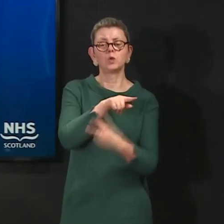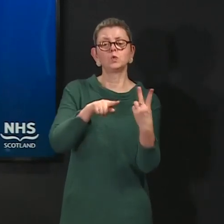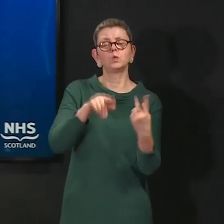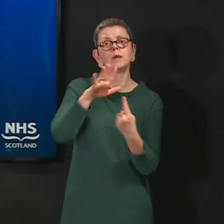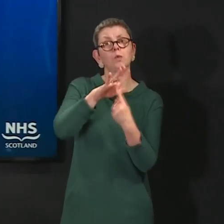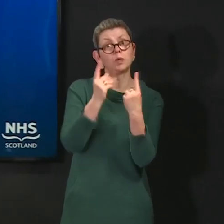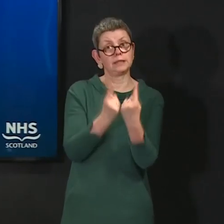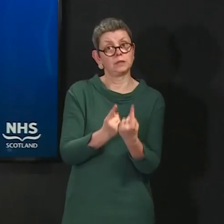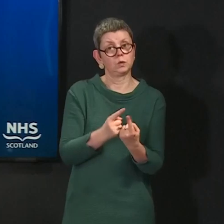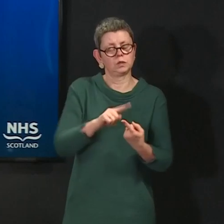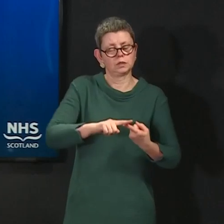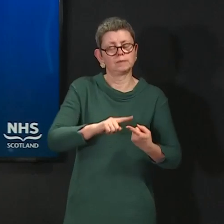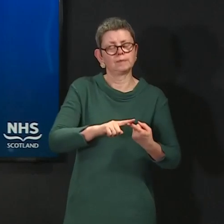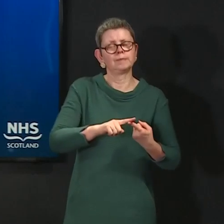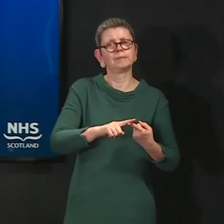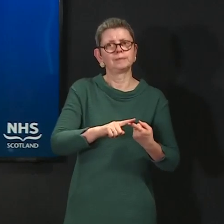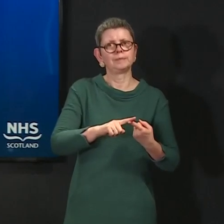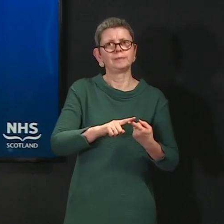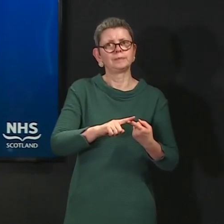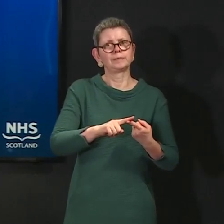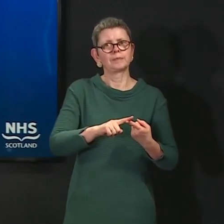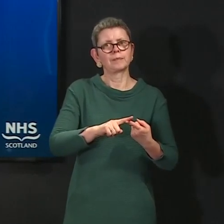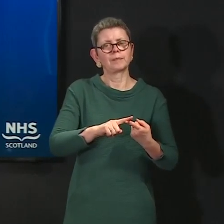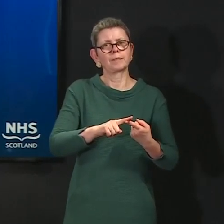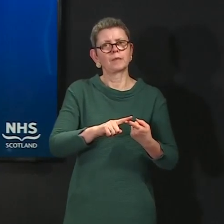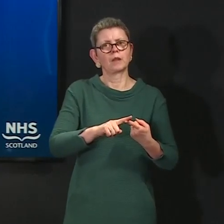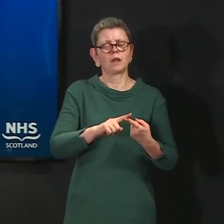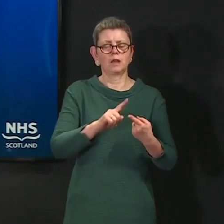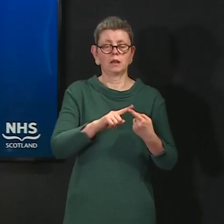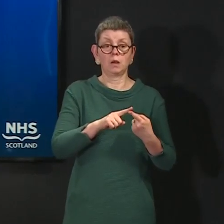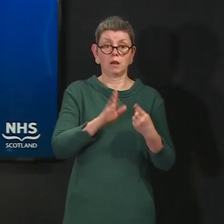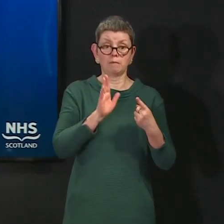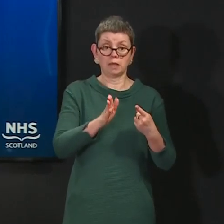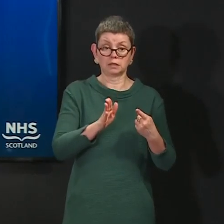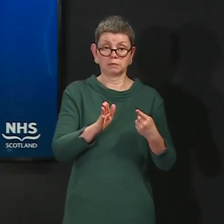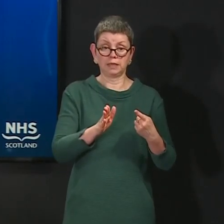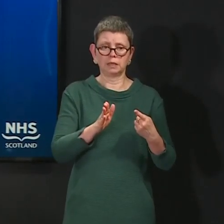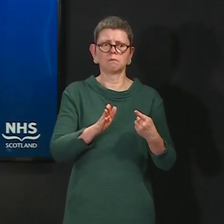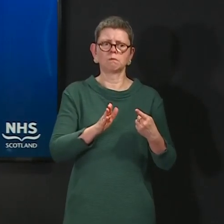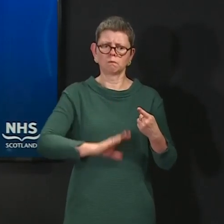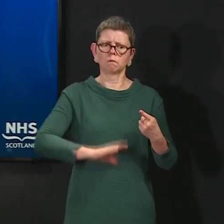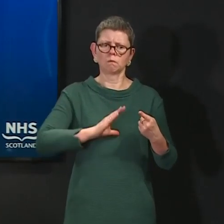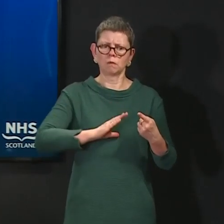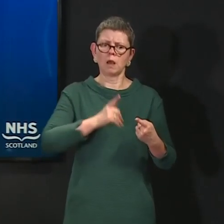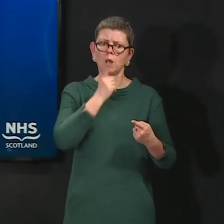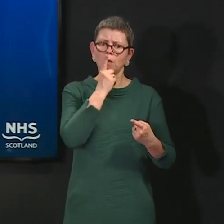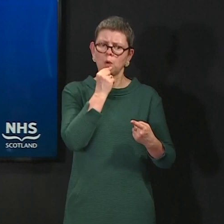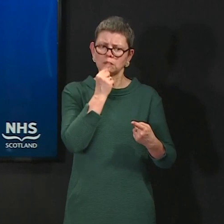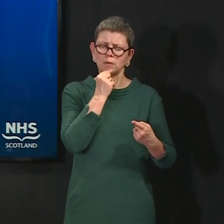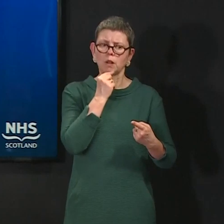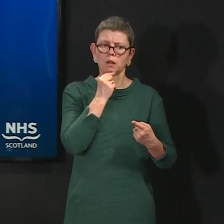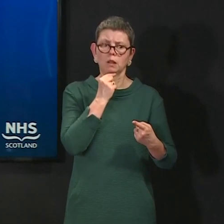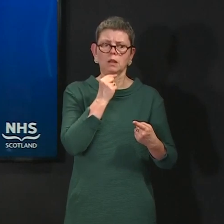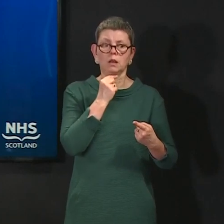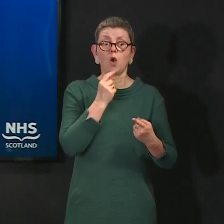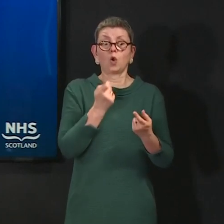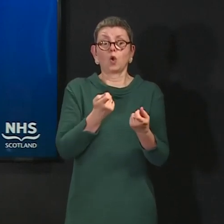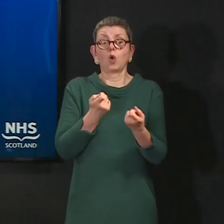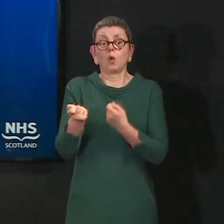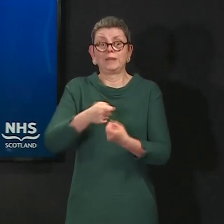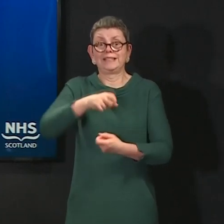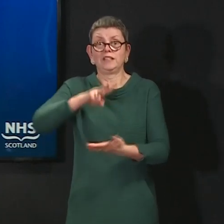The two important points in this, one is that we need to be sure that we can retain a capacity to deal with